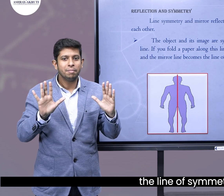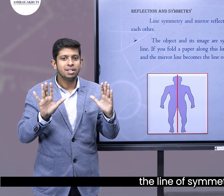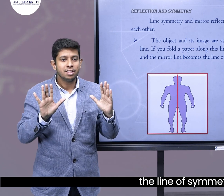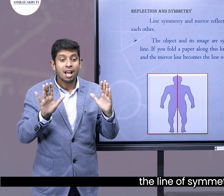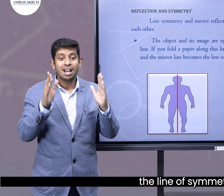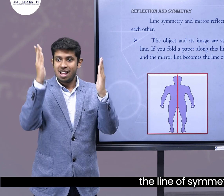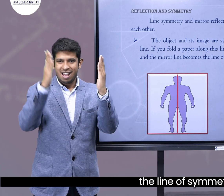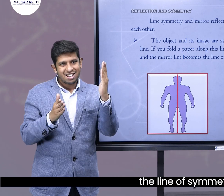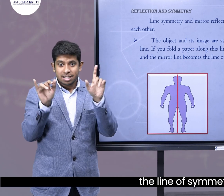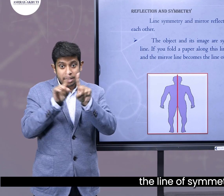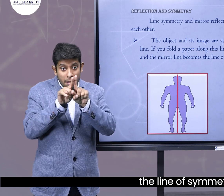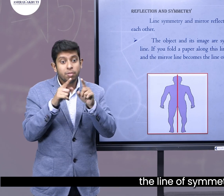of symmetry.